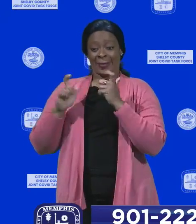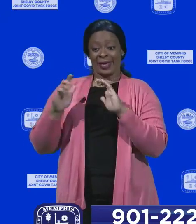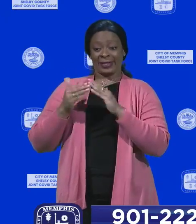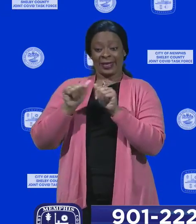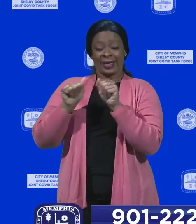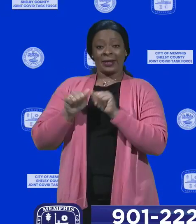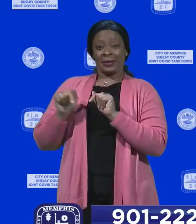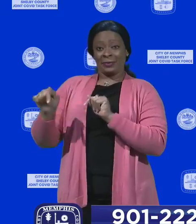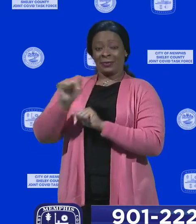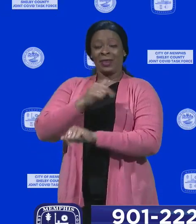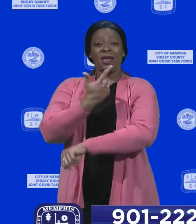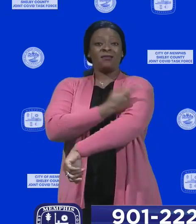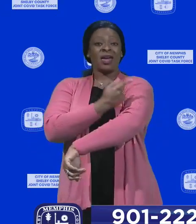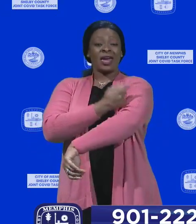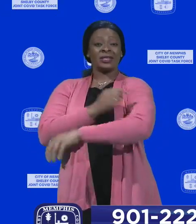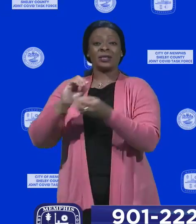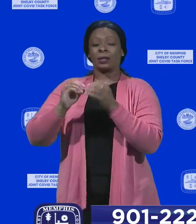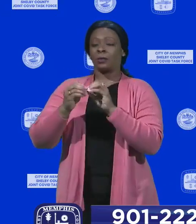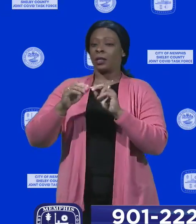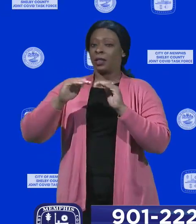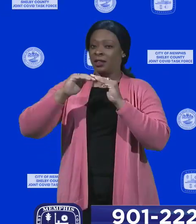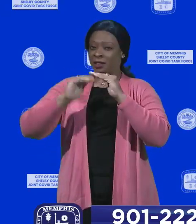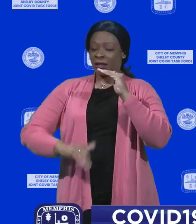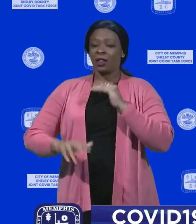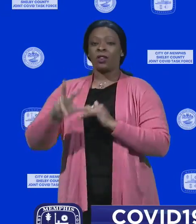their vaccination rate is below 30%.